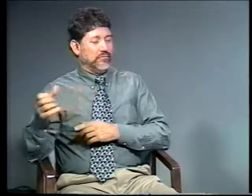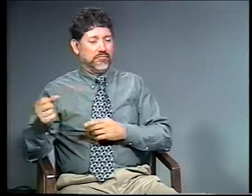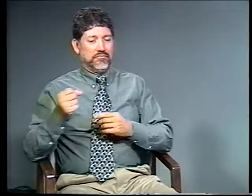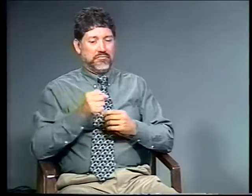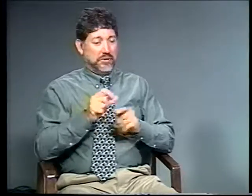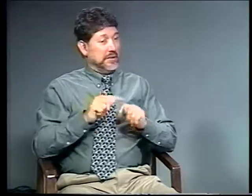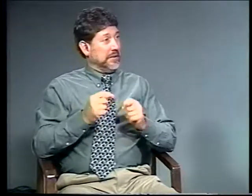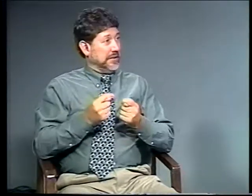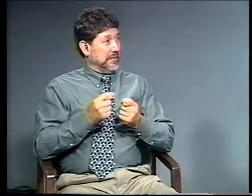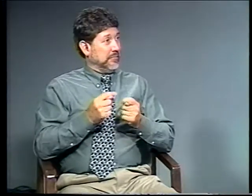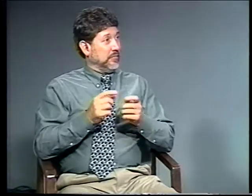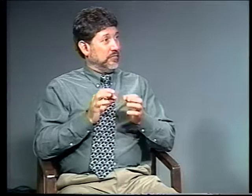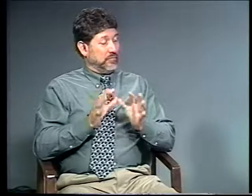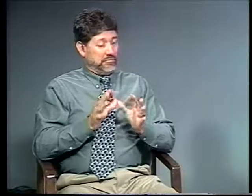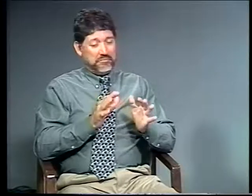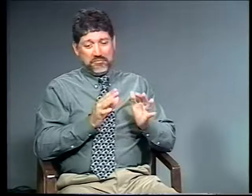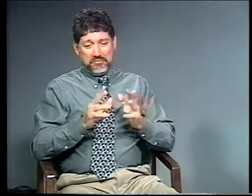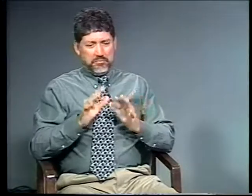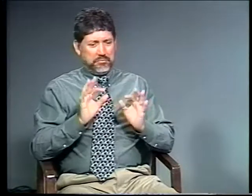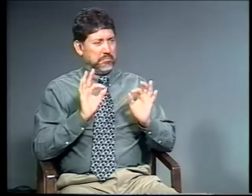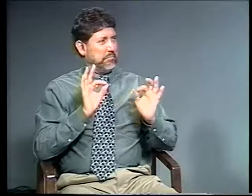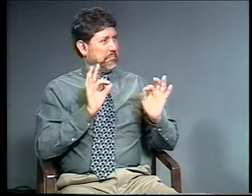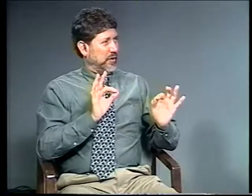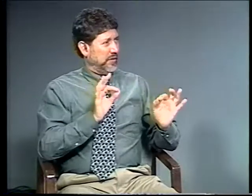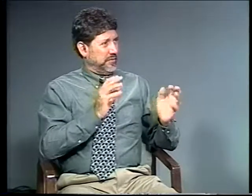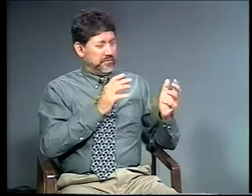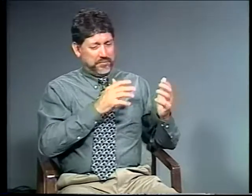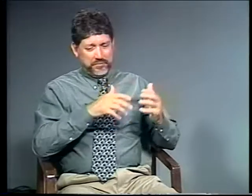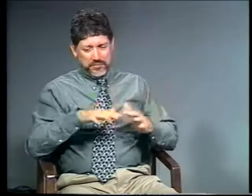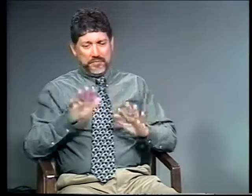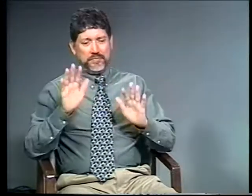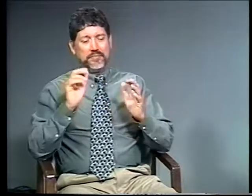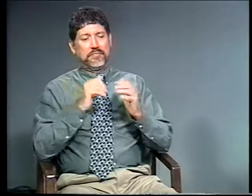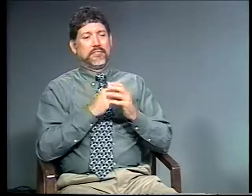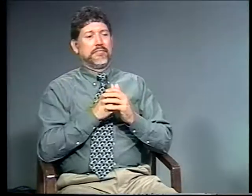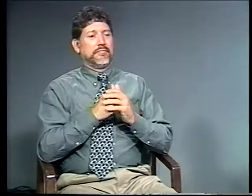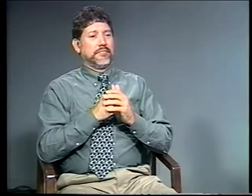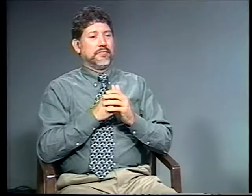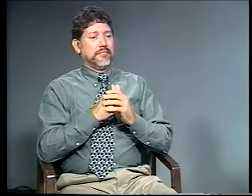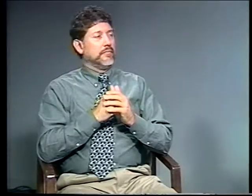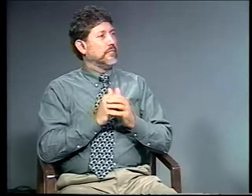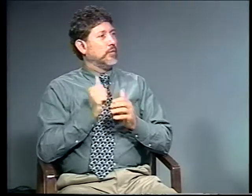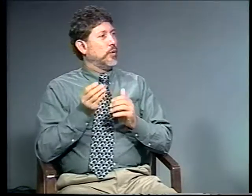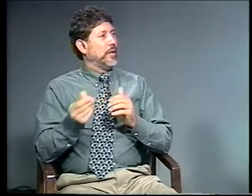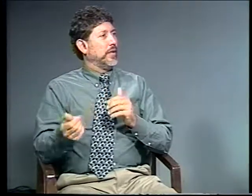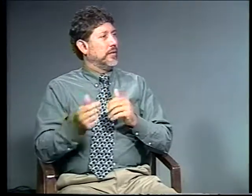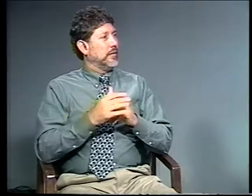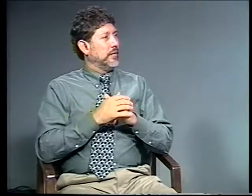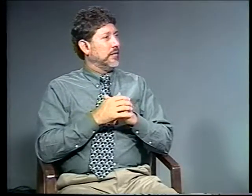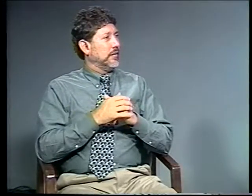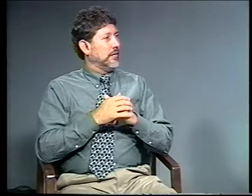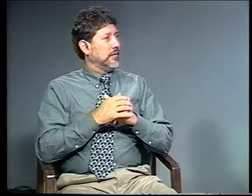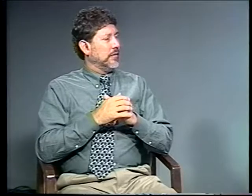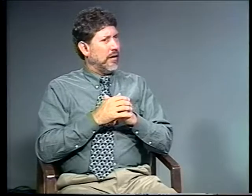Latina who was able to team with them, and they worked together. And it worked beautifully. But then they refused to